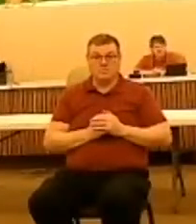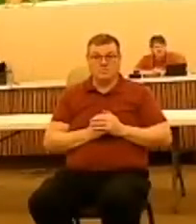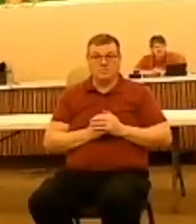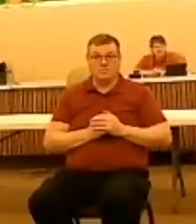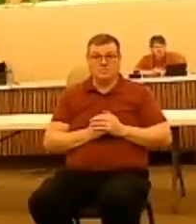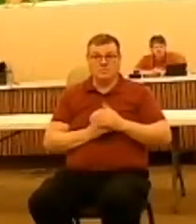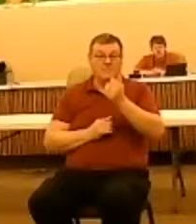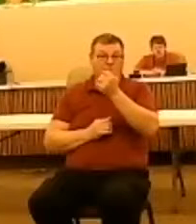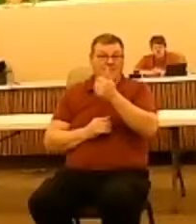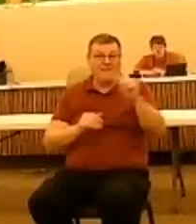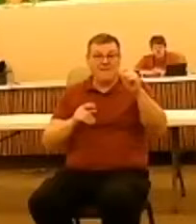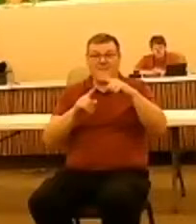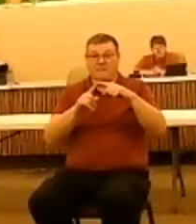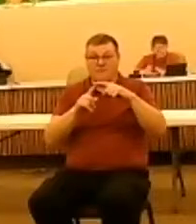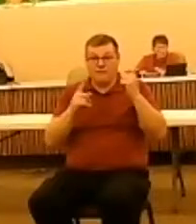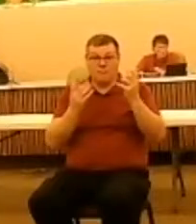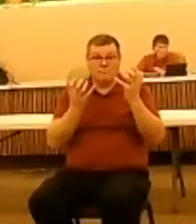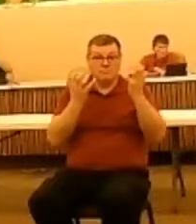Anything from the public?